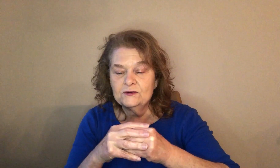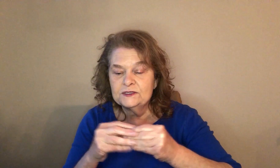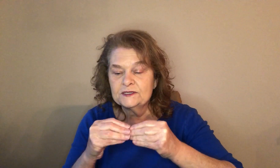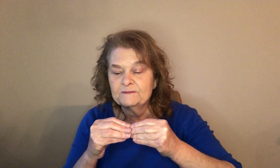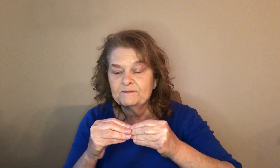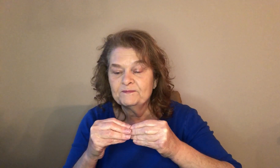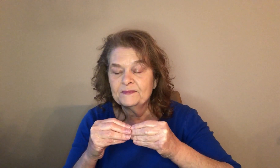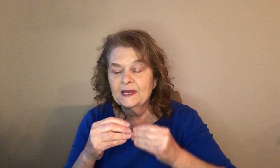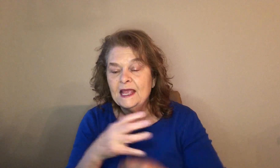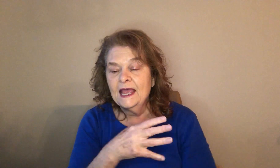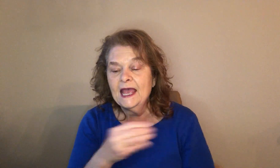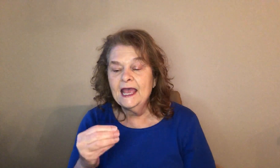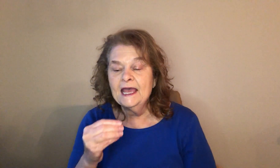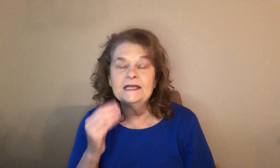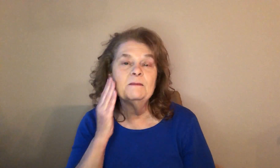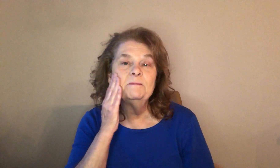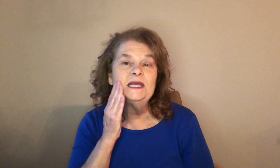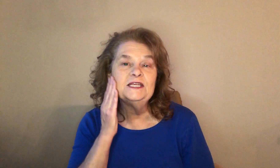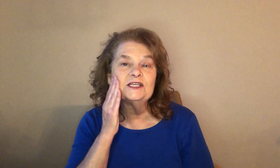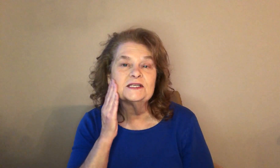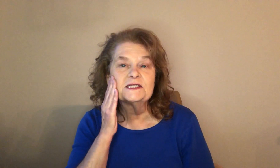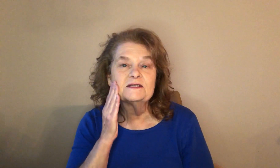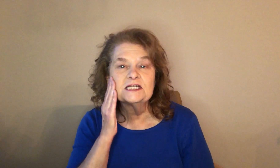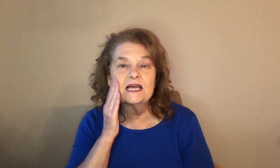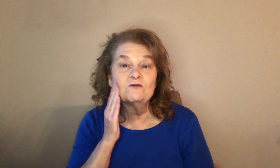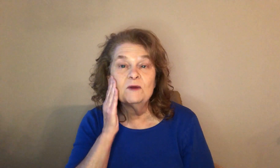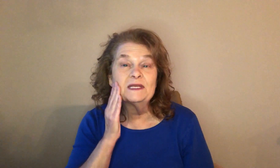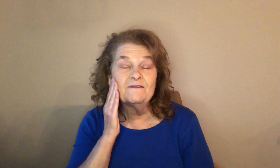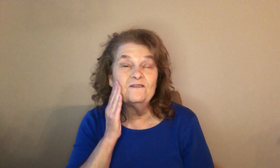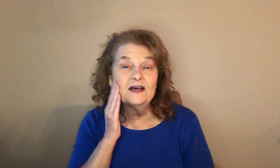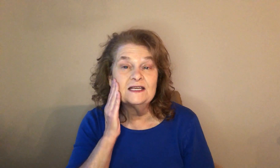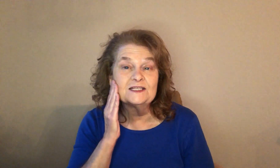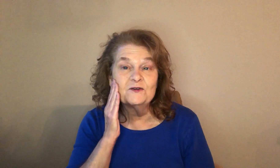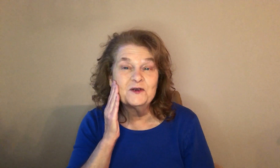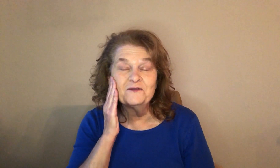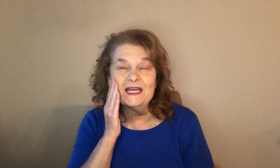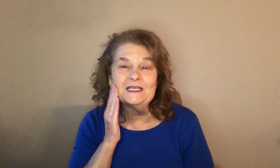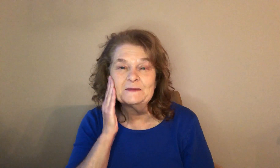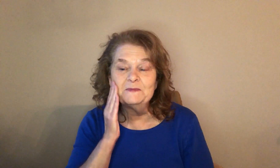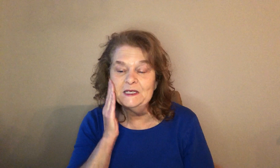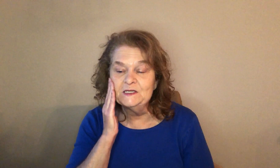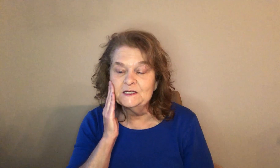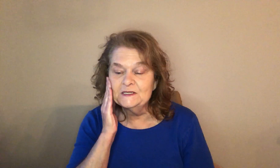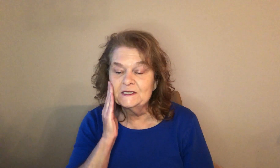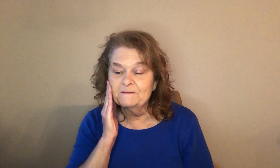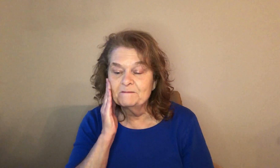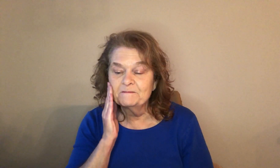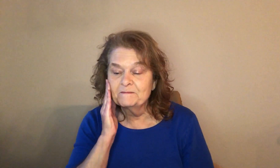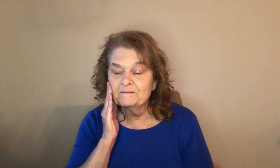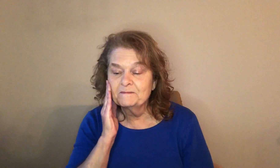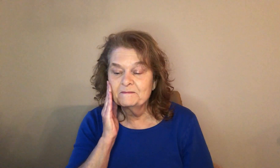pears, and peaches, just like rubbing the fuzz on your face, peaches.